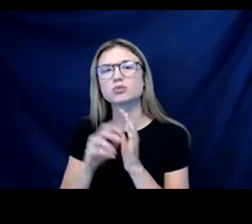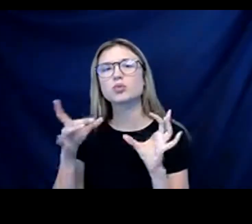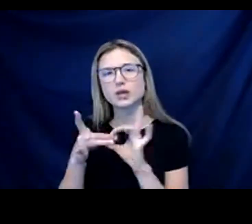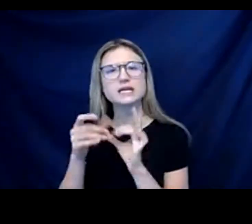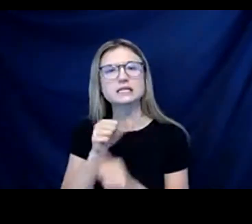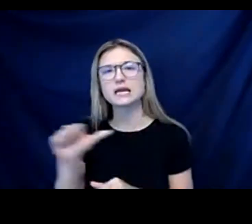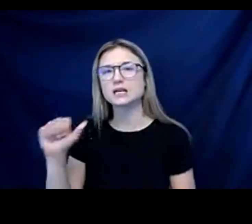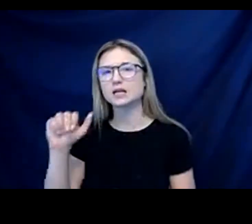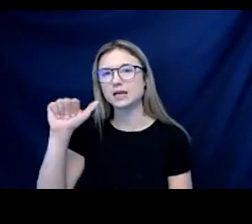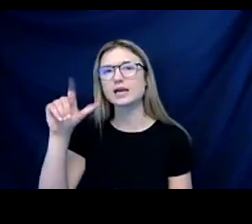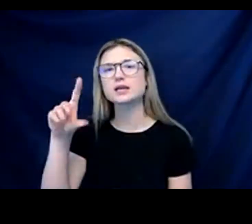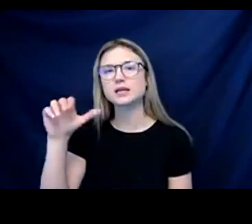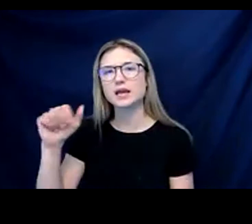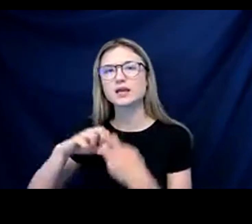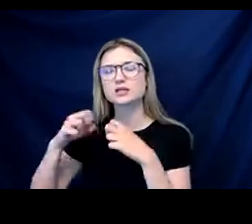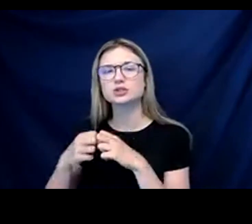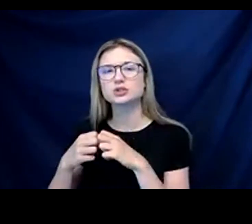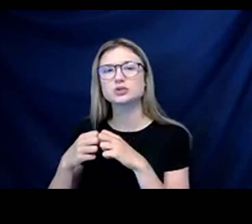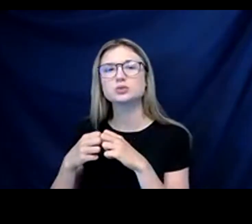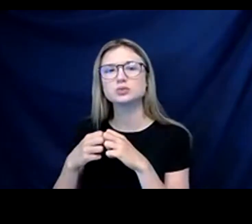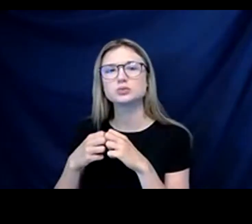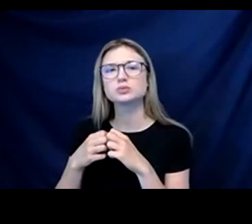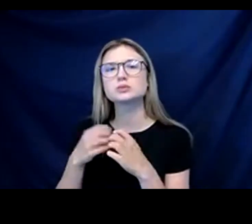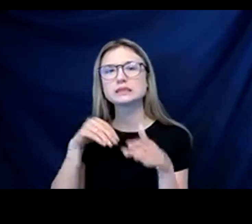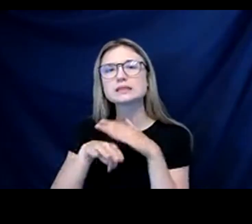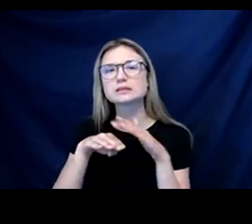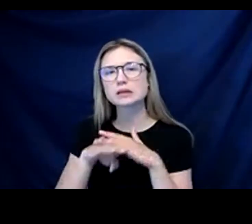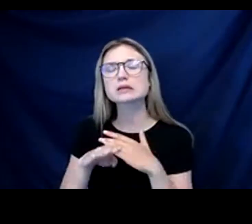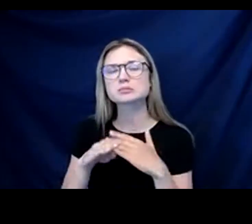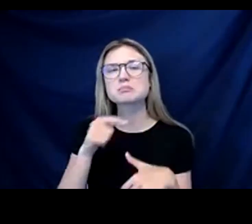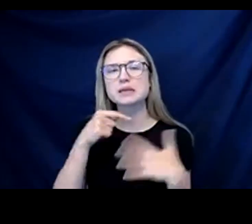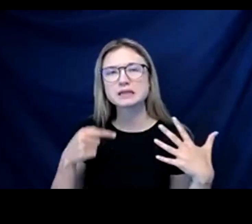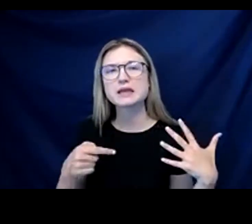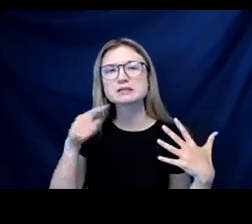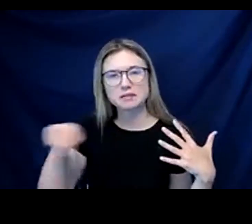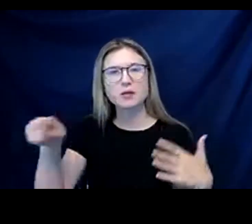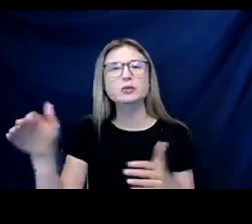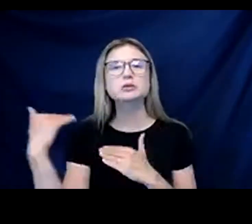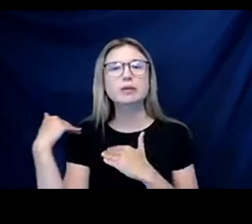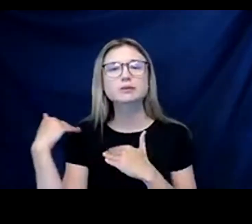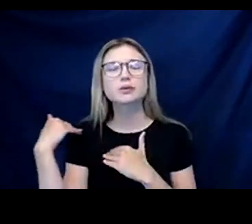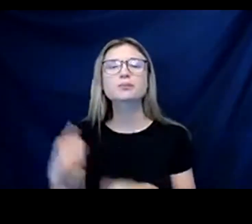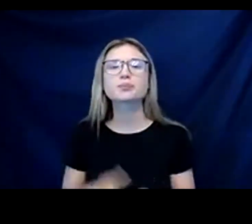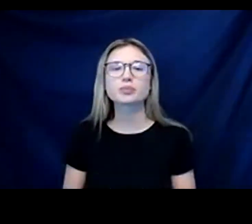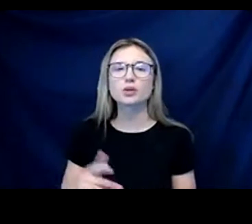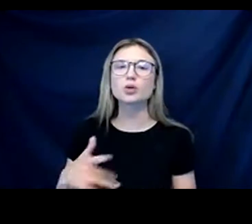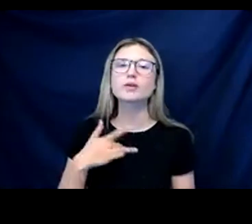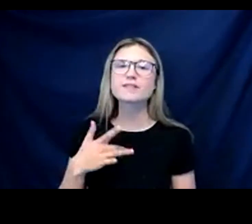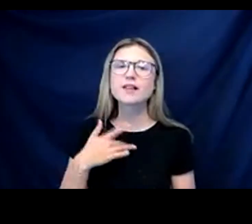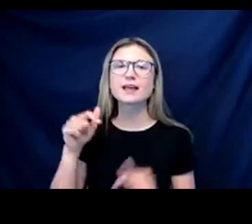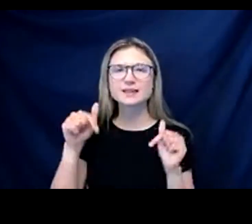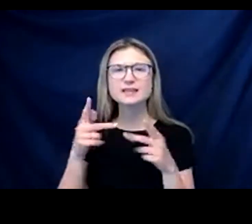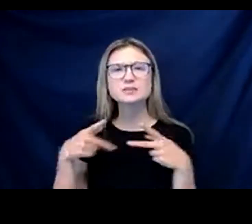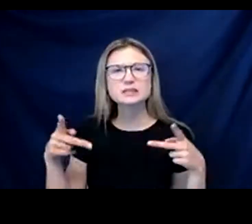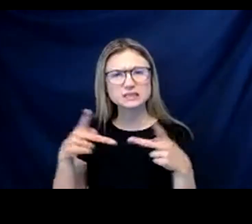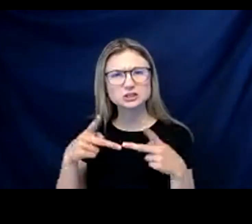employment, it might be accessibility, lots of things. And I think, again, that we felt like this position could act as an advocate